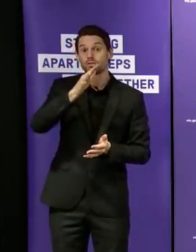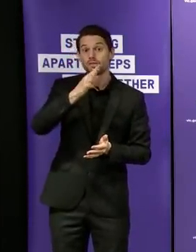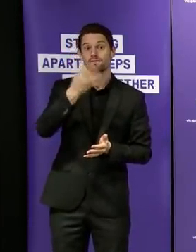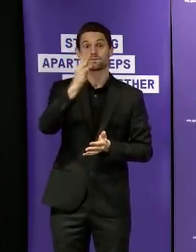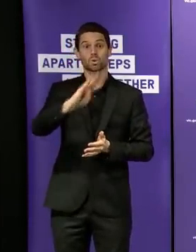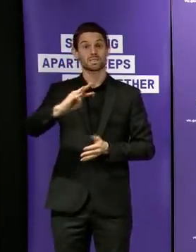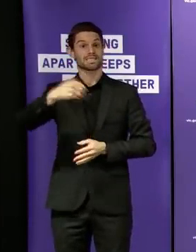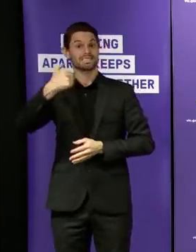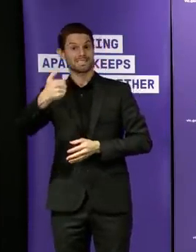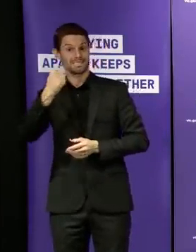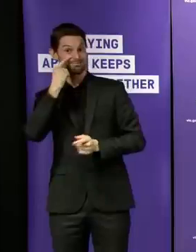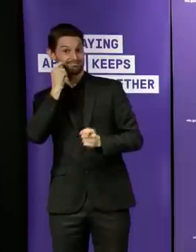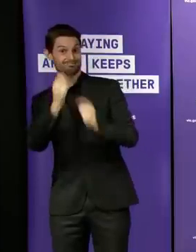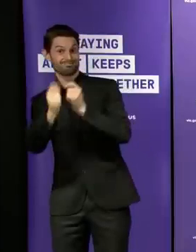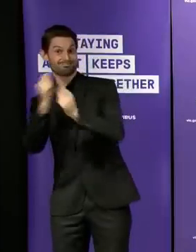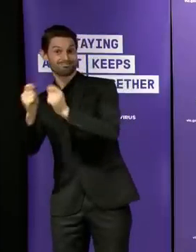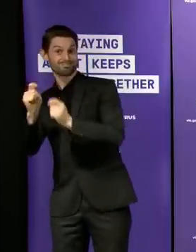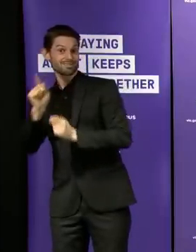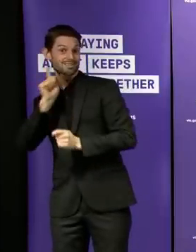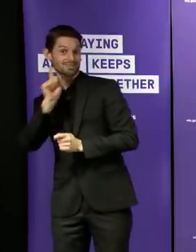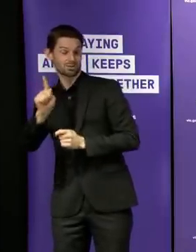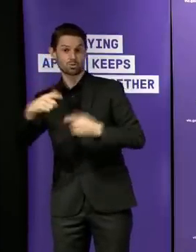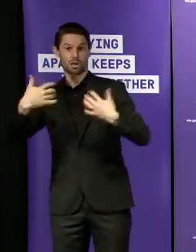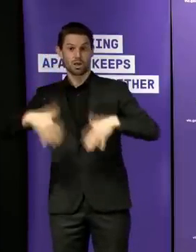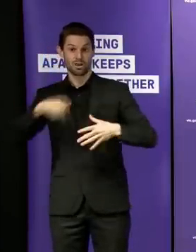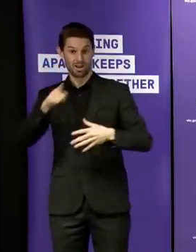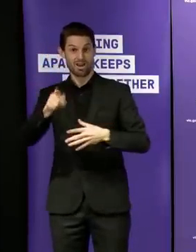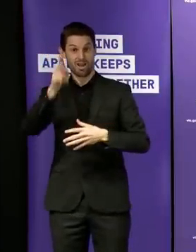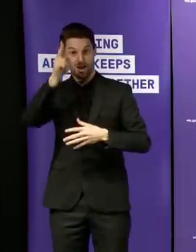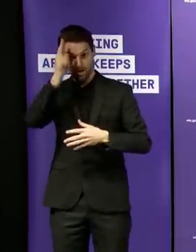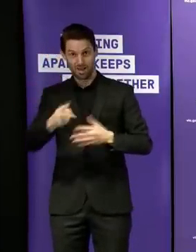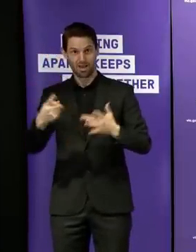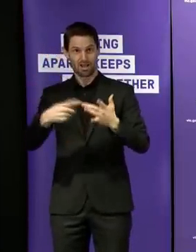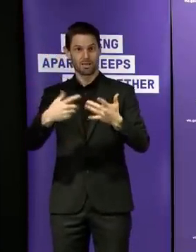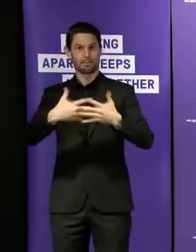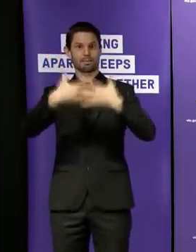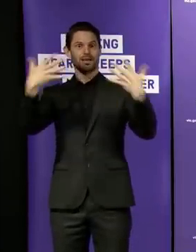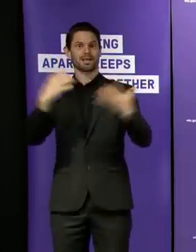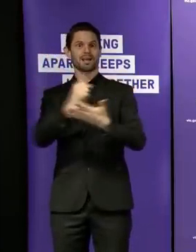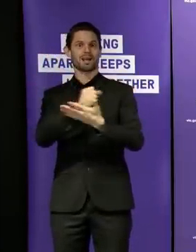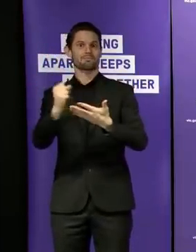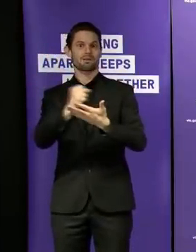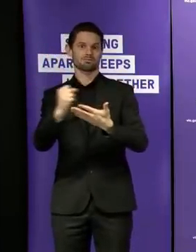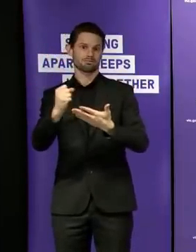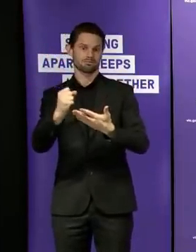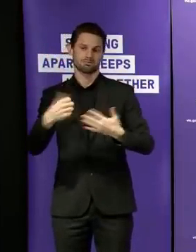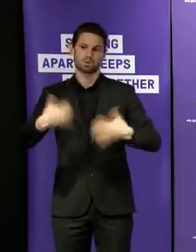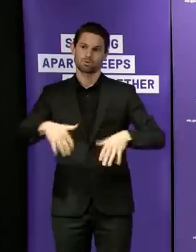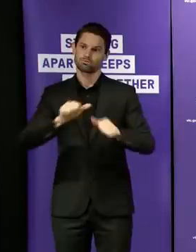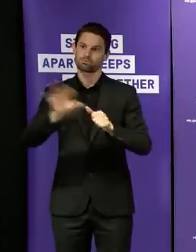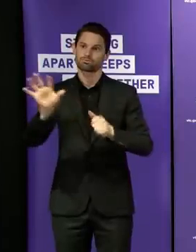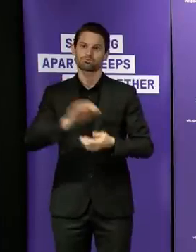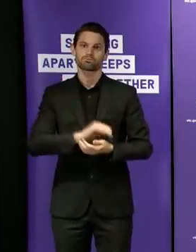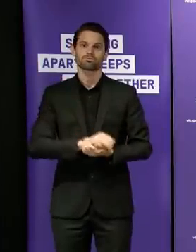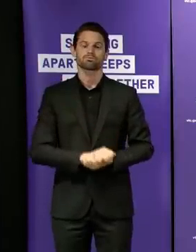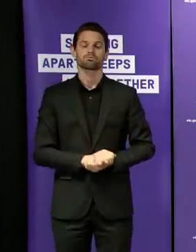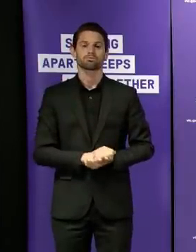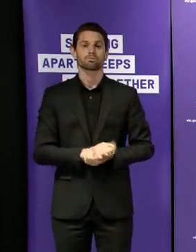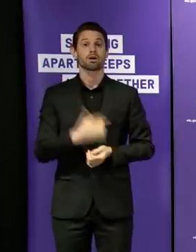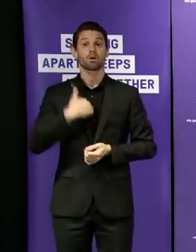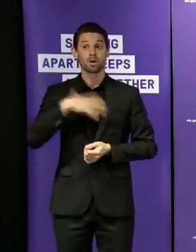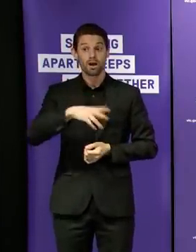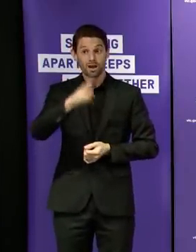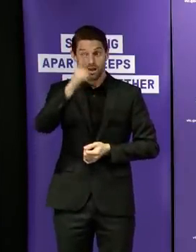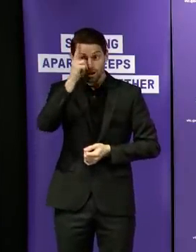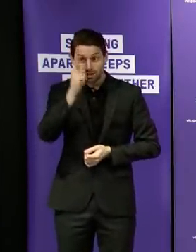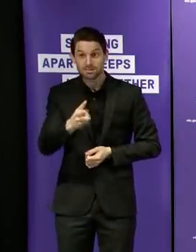18,546 results received since yesterday, which again was another day of around 18,500. Can I thank each